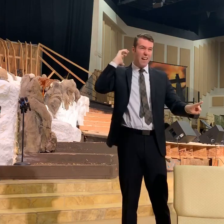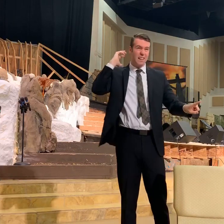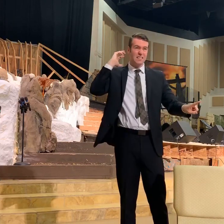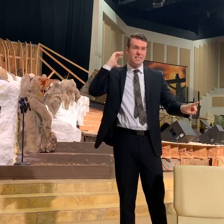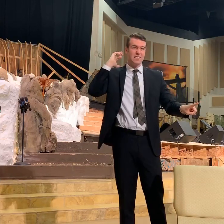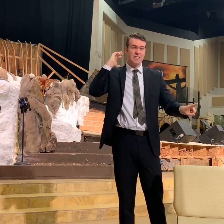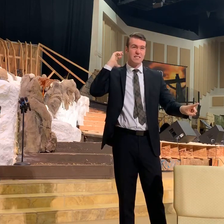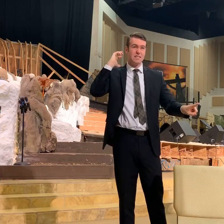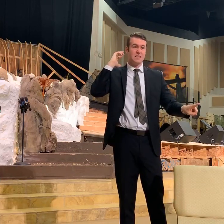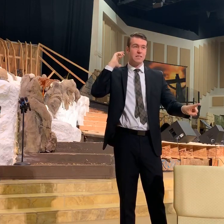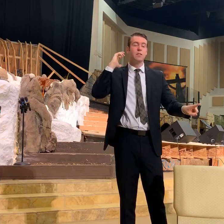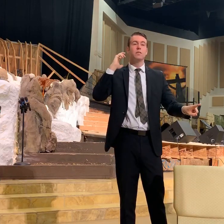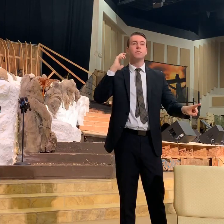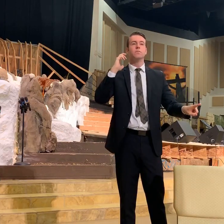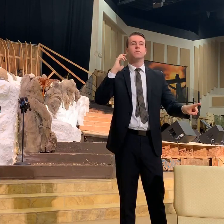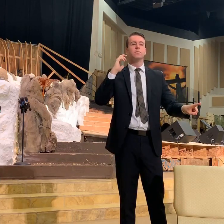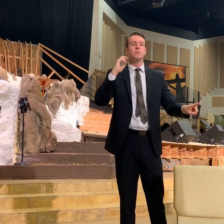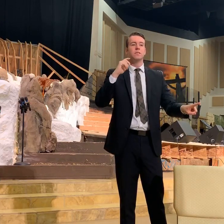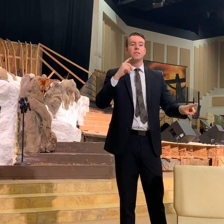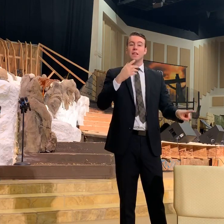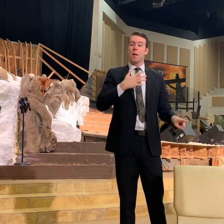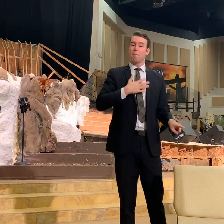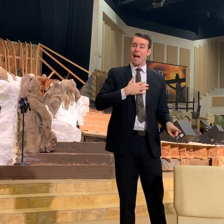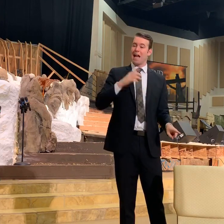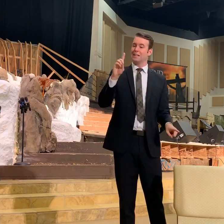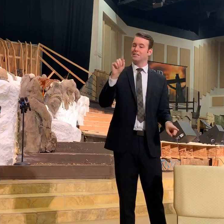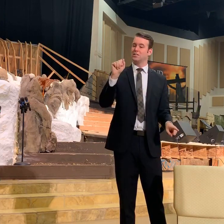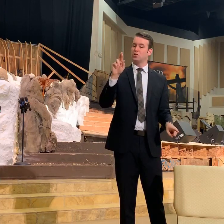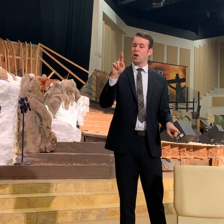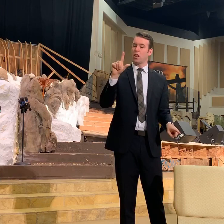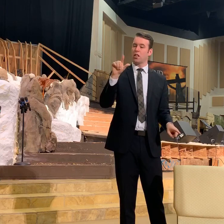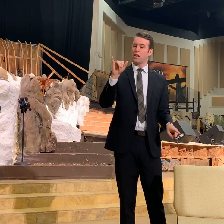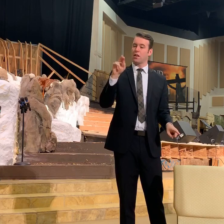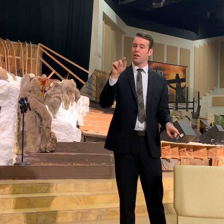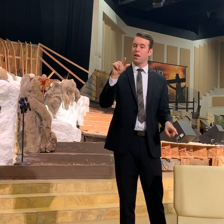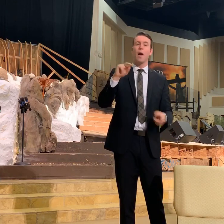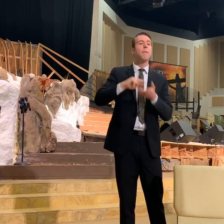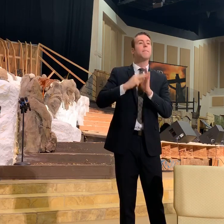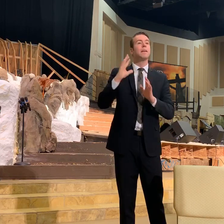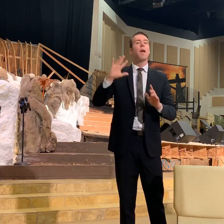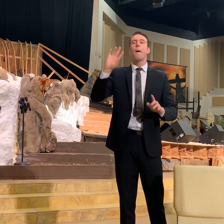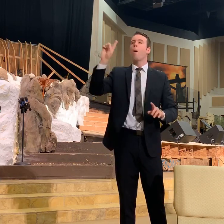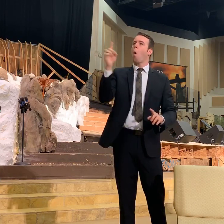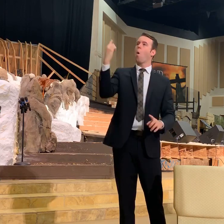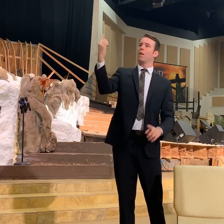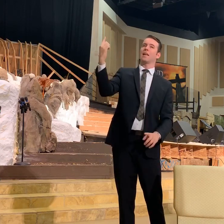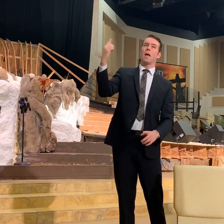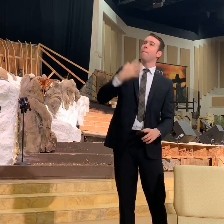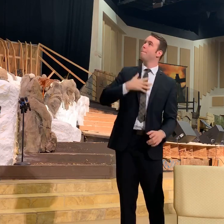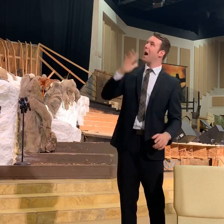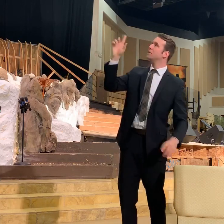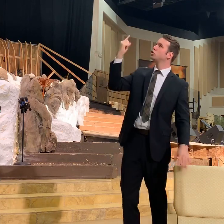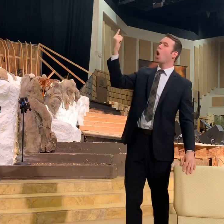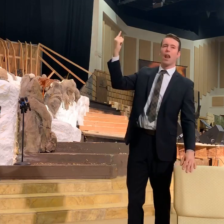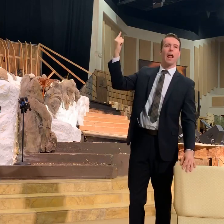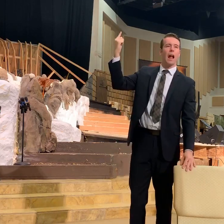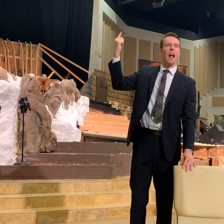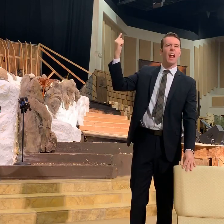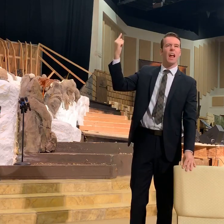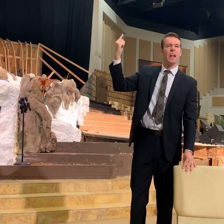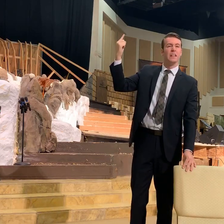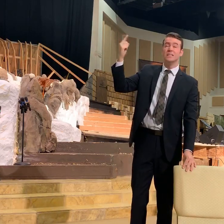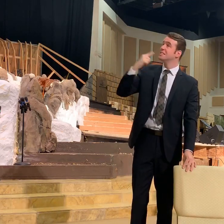That term in the Old Testament, my darling, actually means the only one, like an only child, that darling child. He